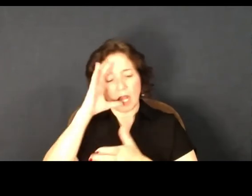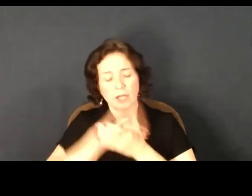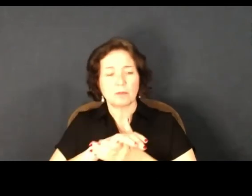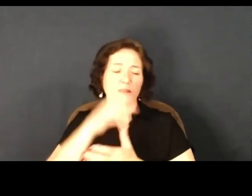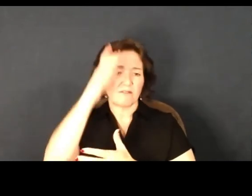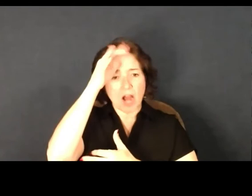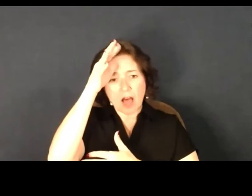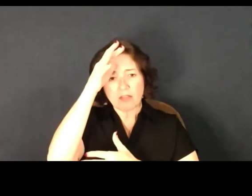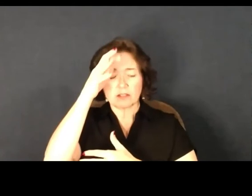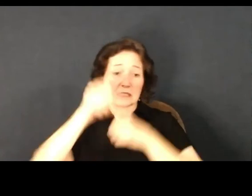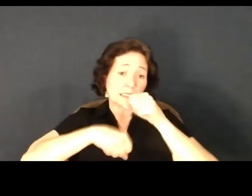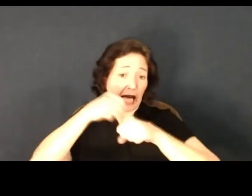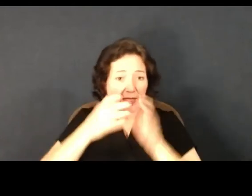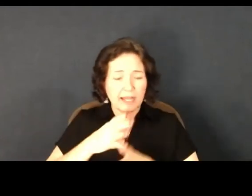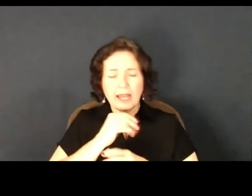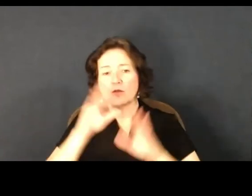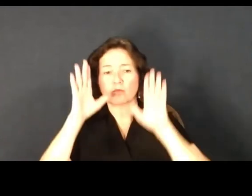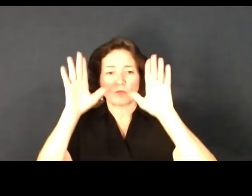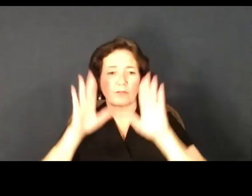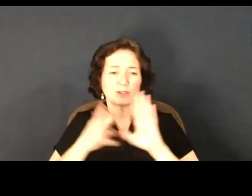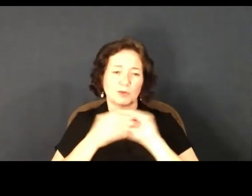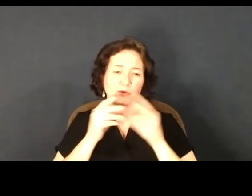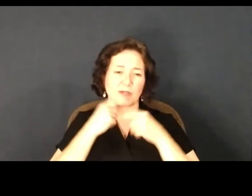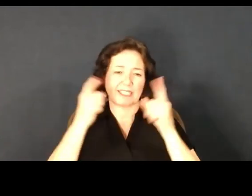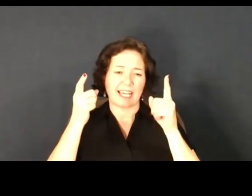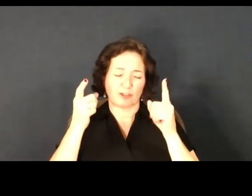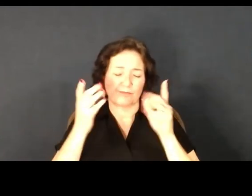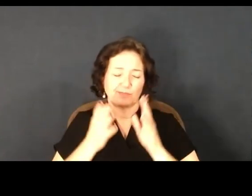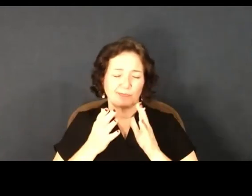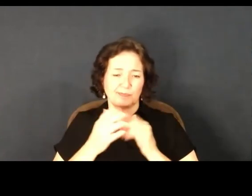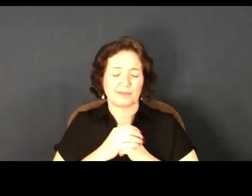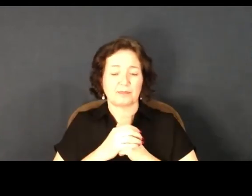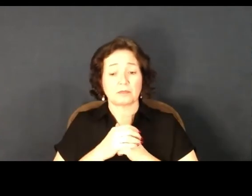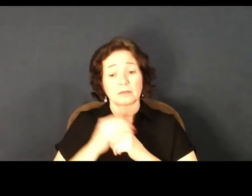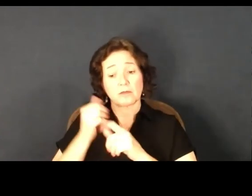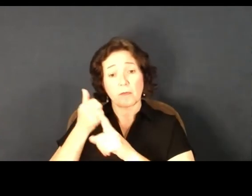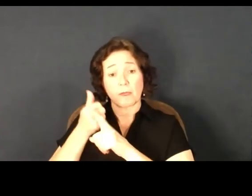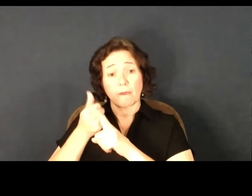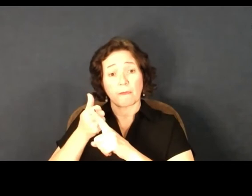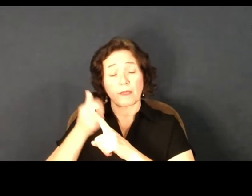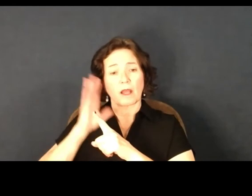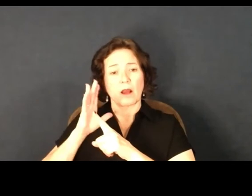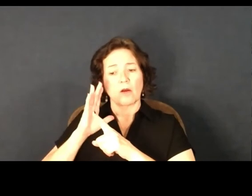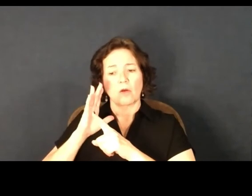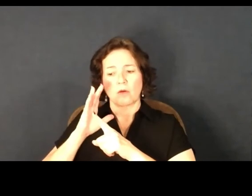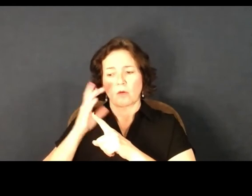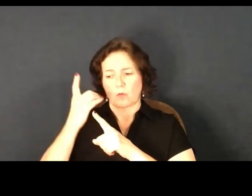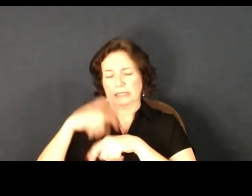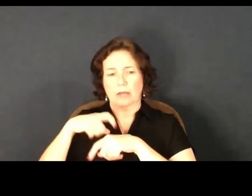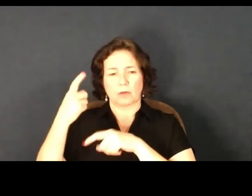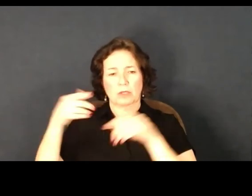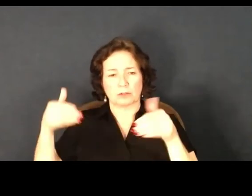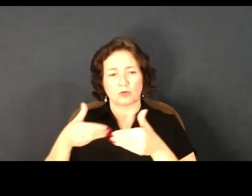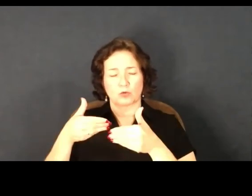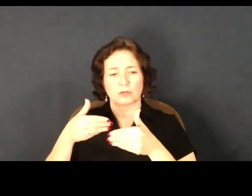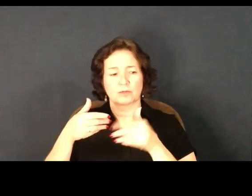cyclist, and an outstanding storyteller. He was once introduced by our